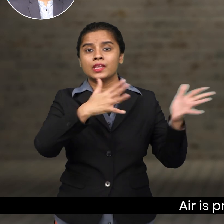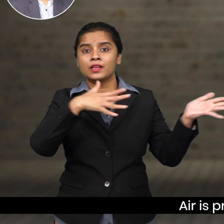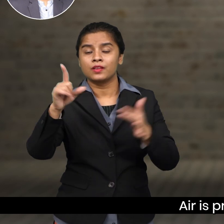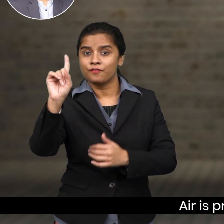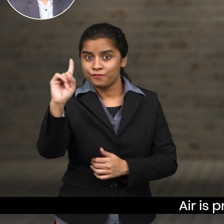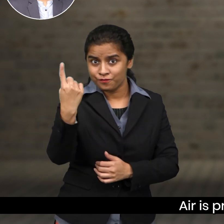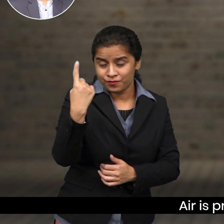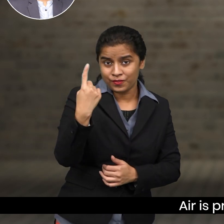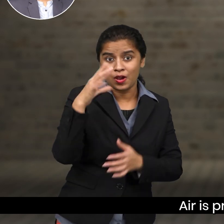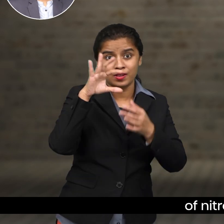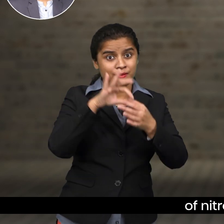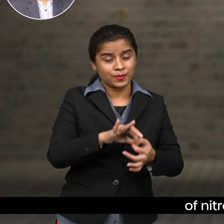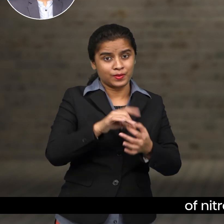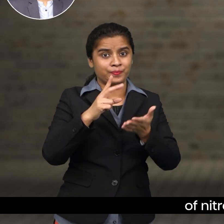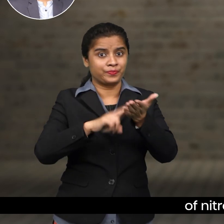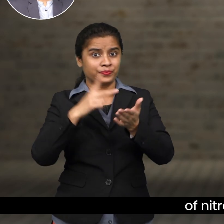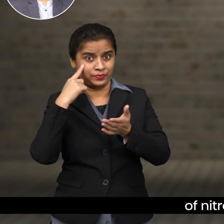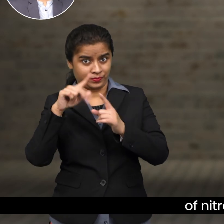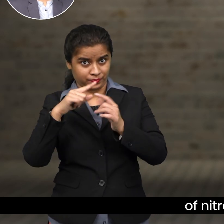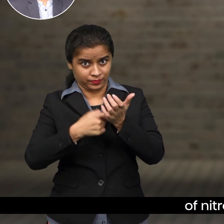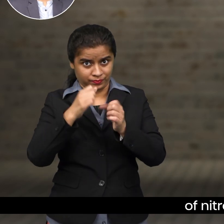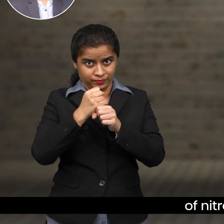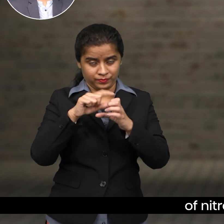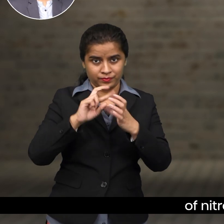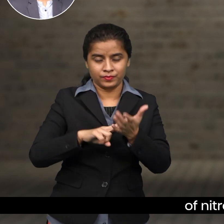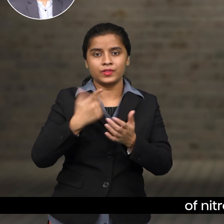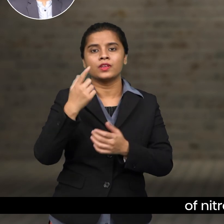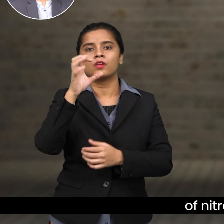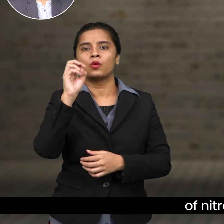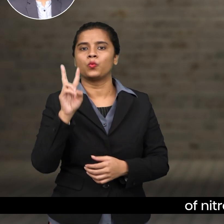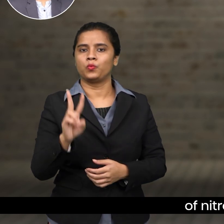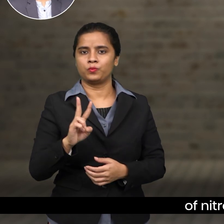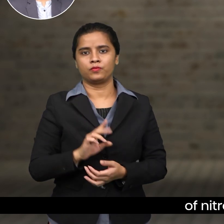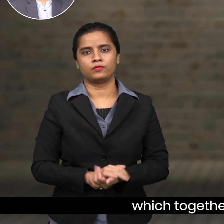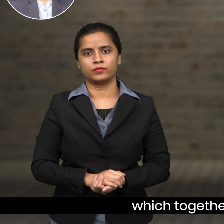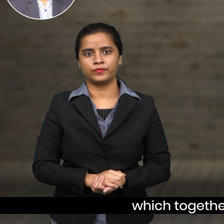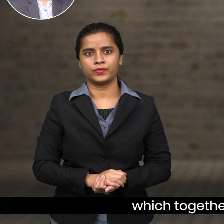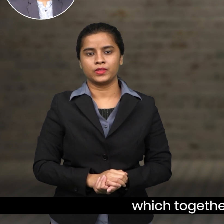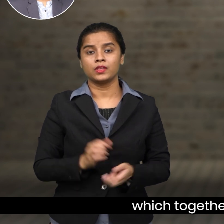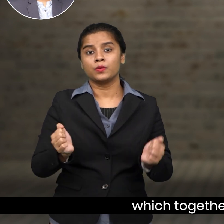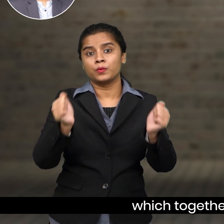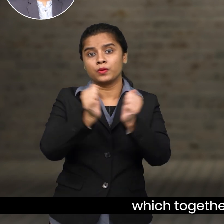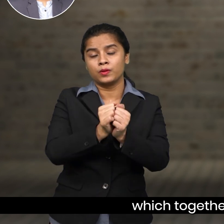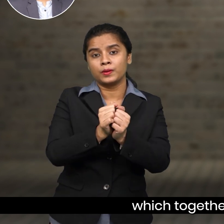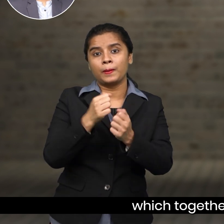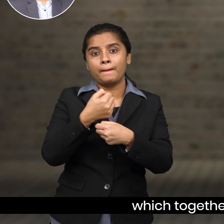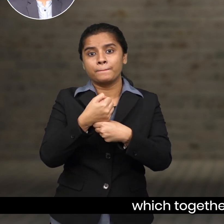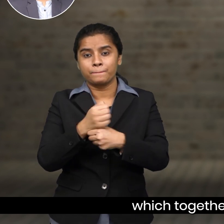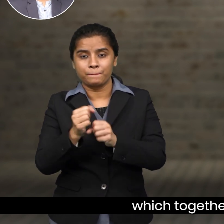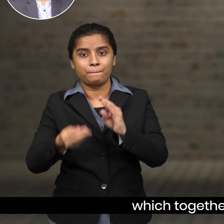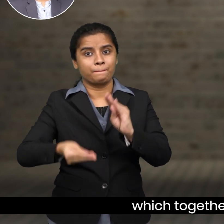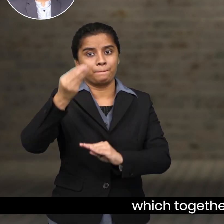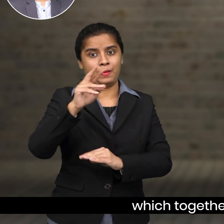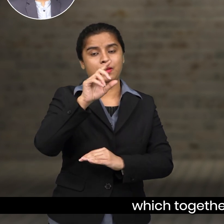is primarily composed of nitrogen and oxygen, which together make up